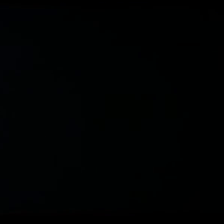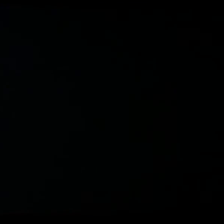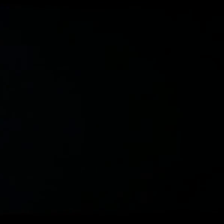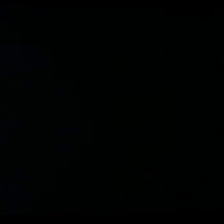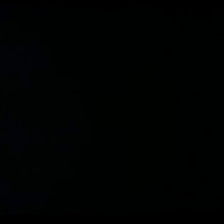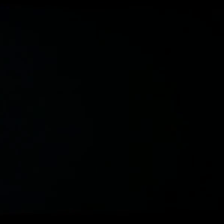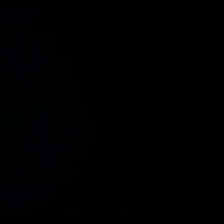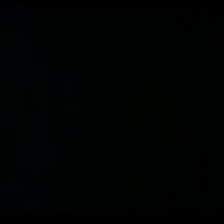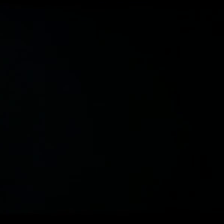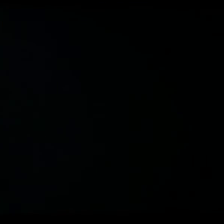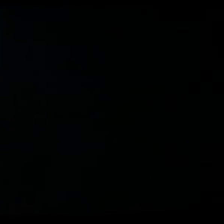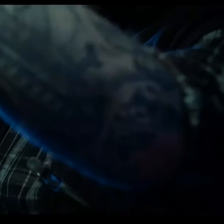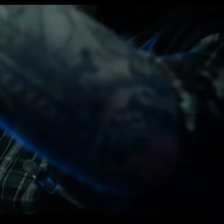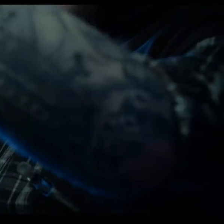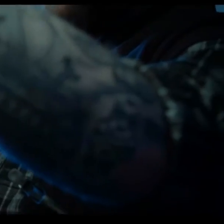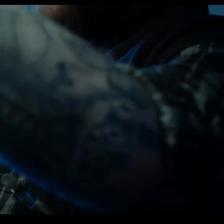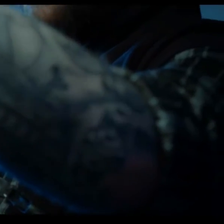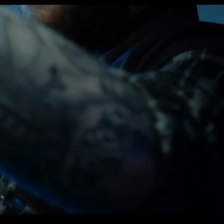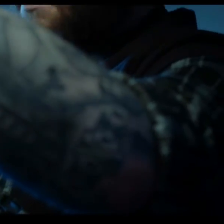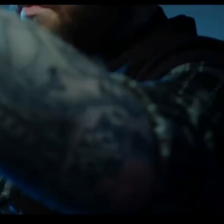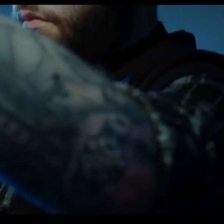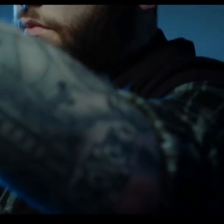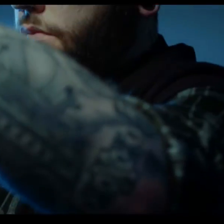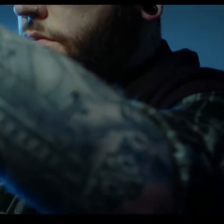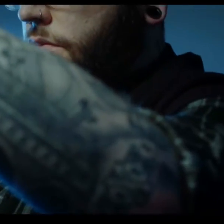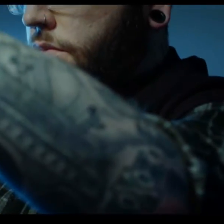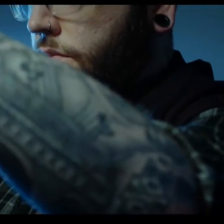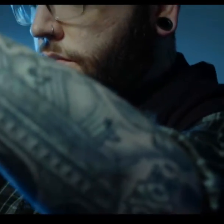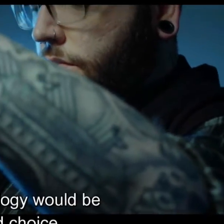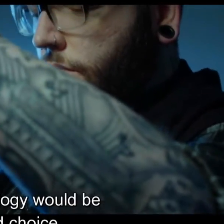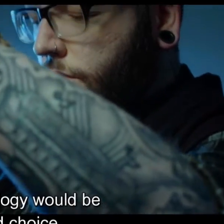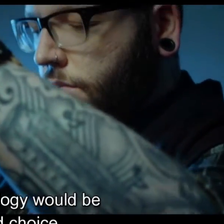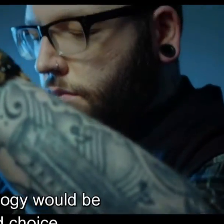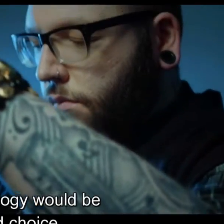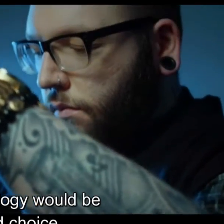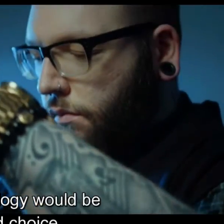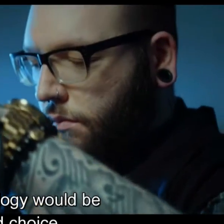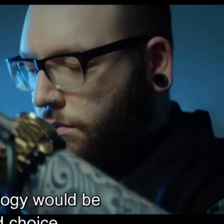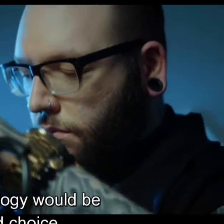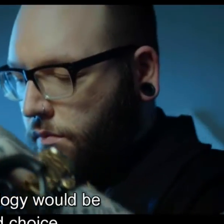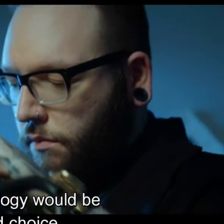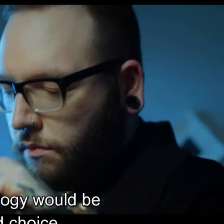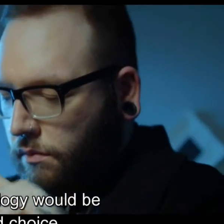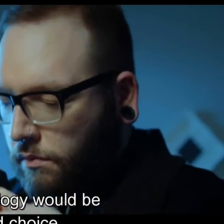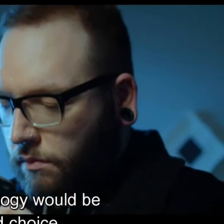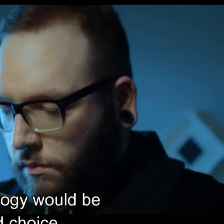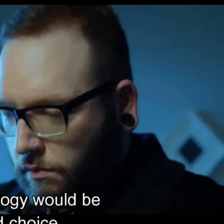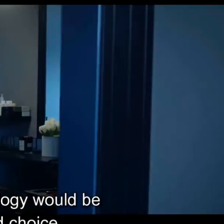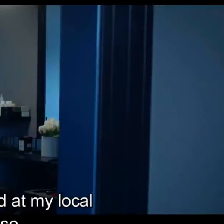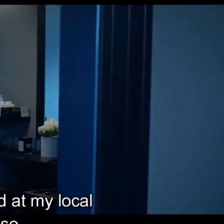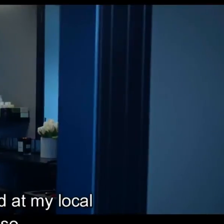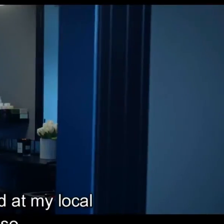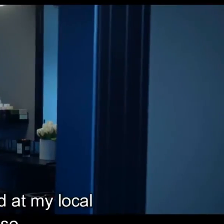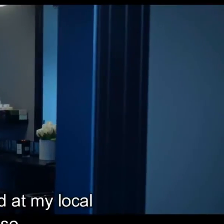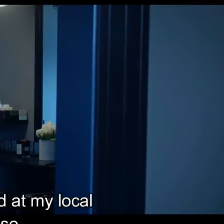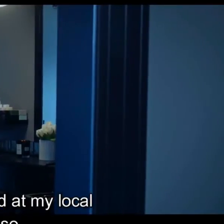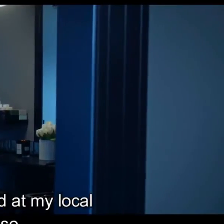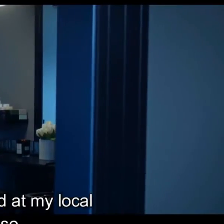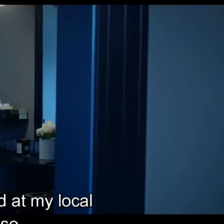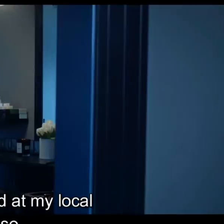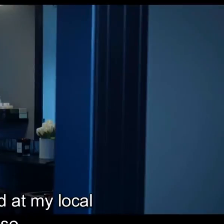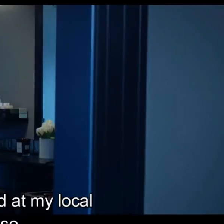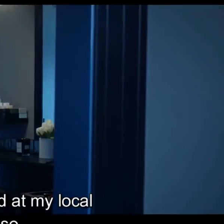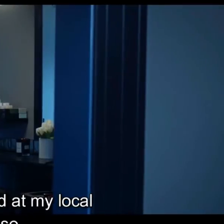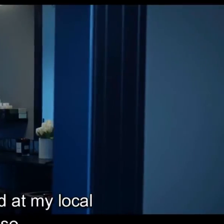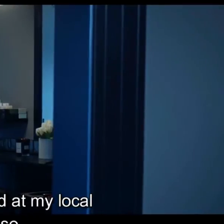I felt like cosmetology would be a really good choice, and it was offered at my local NSCC, so I decided to go for it and apply.